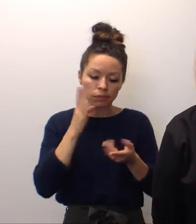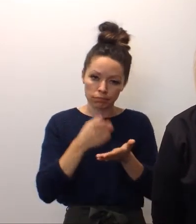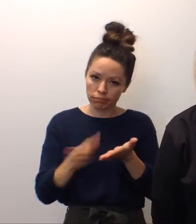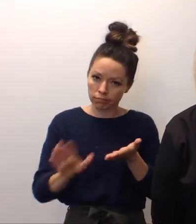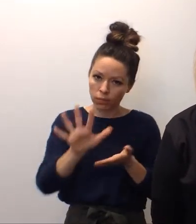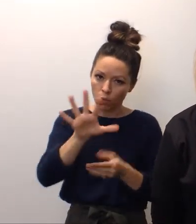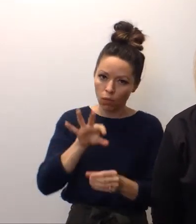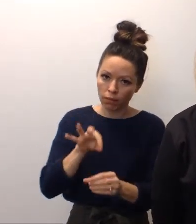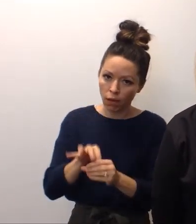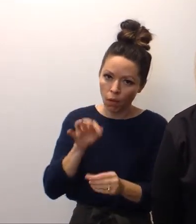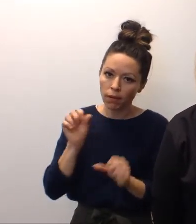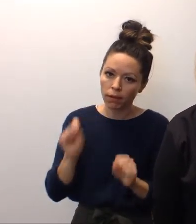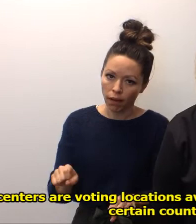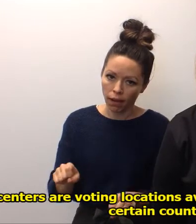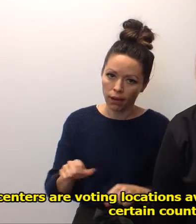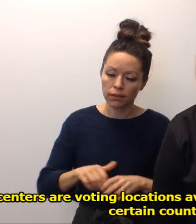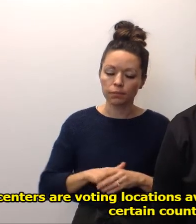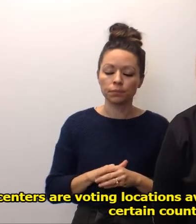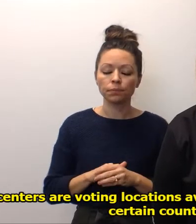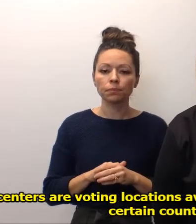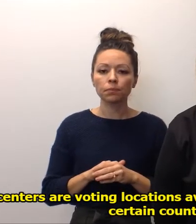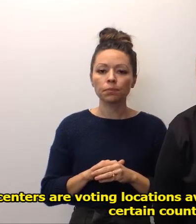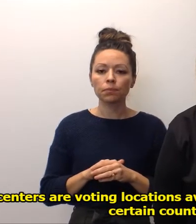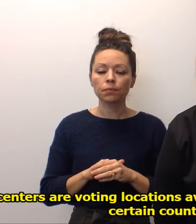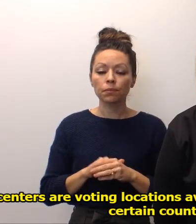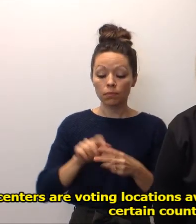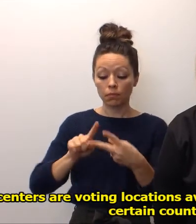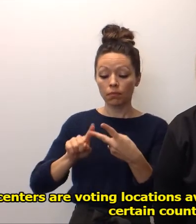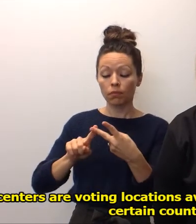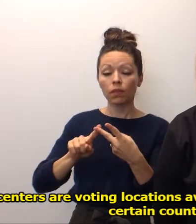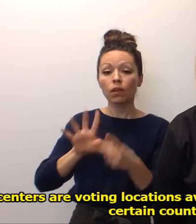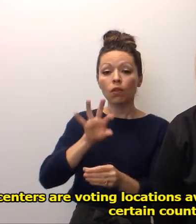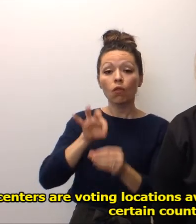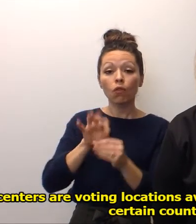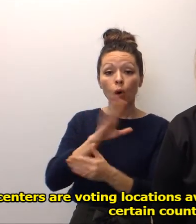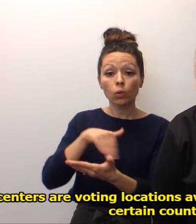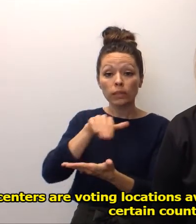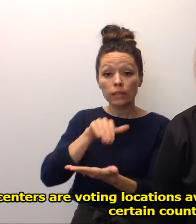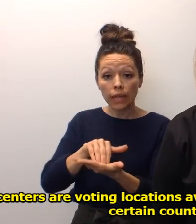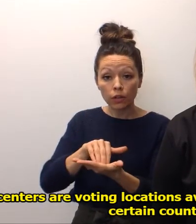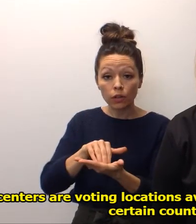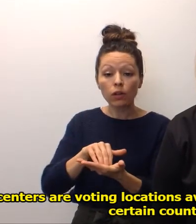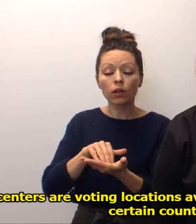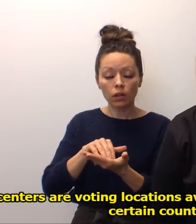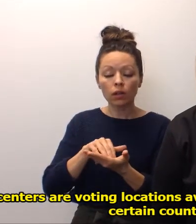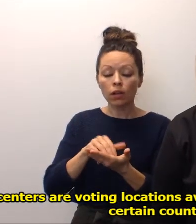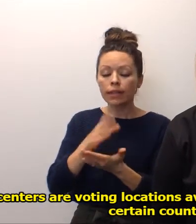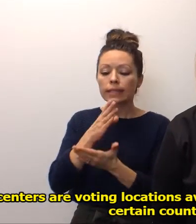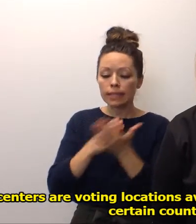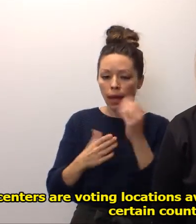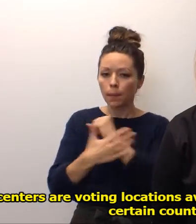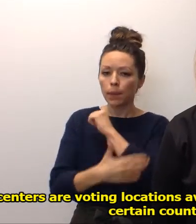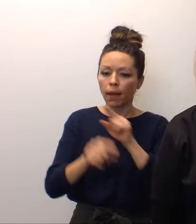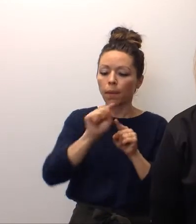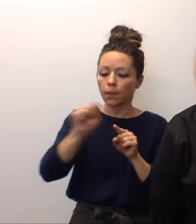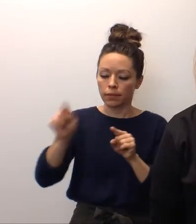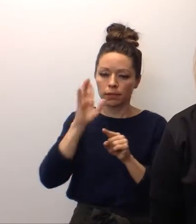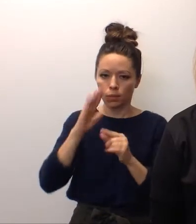place. Vote centers are voting locations available on Election Day in certain